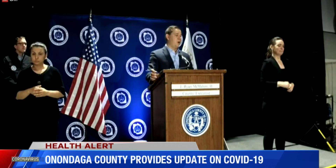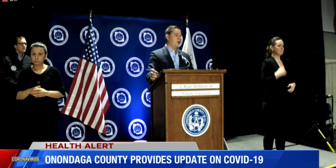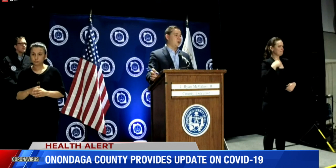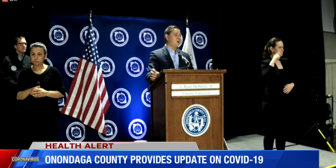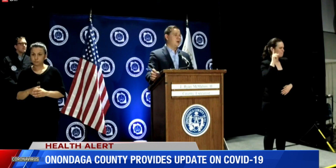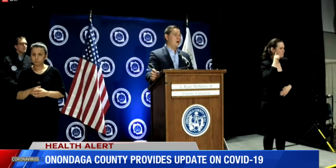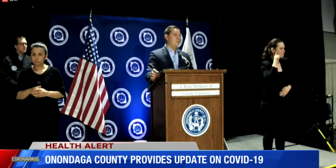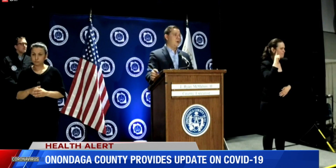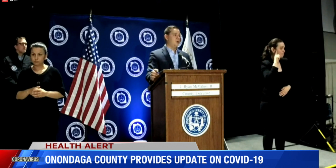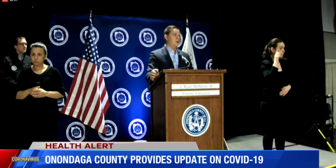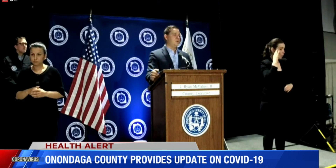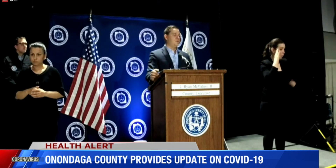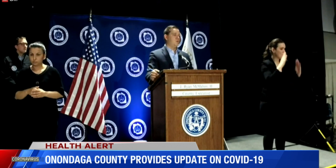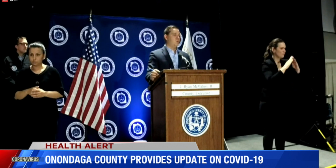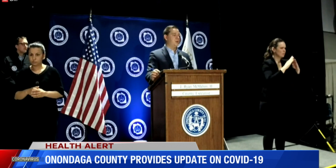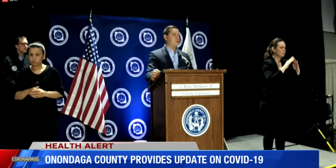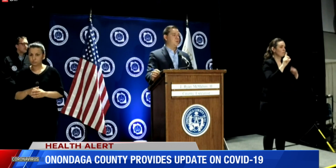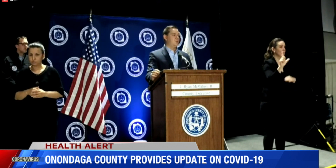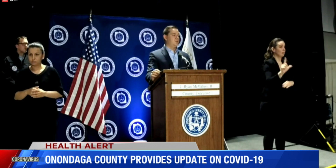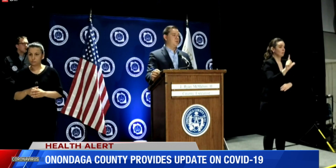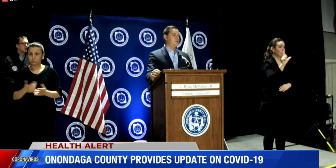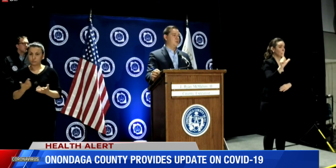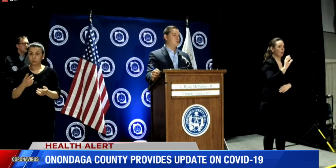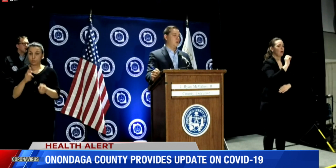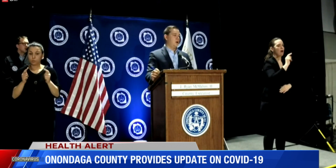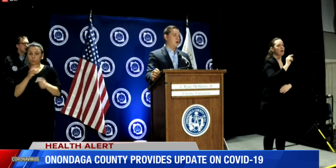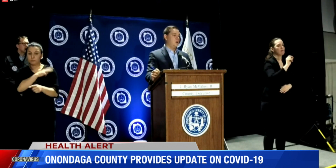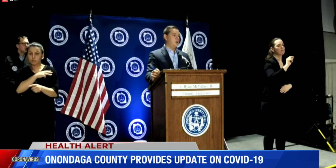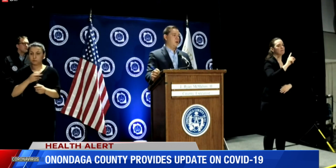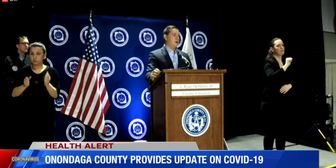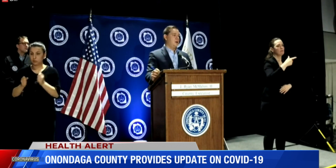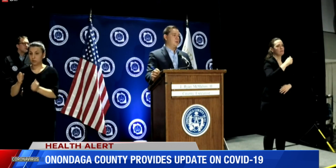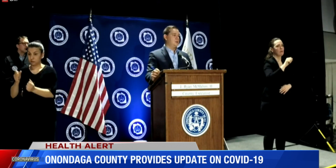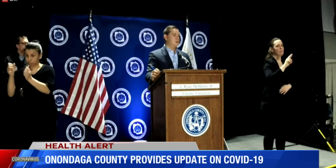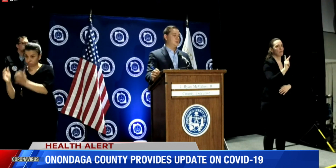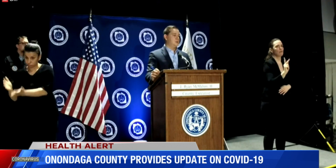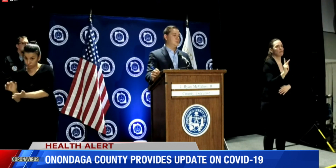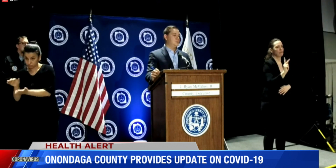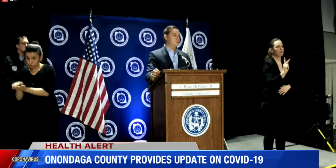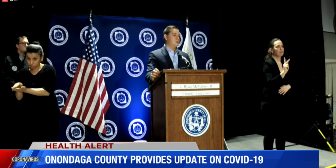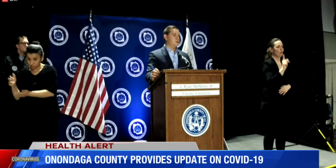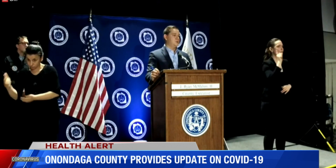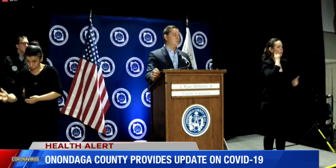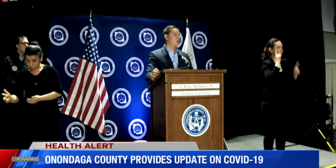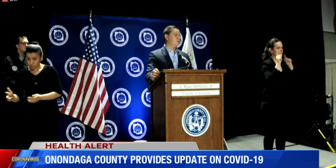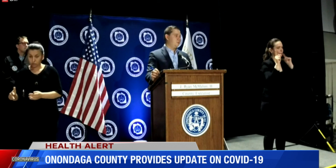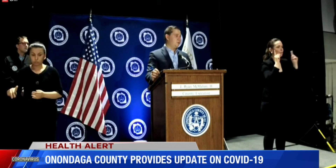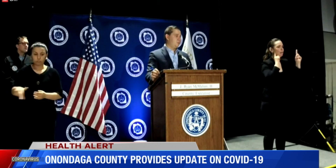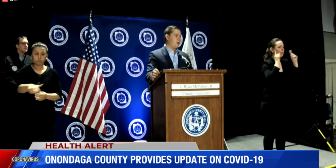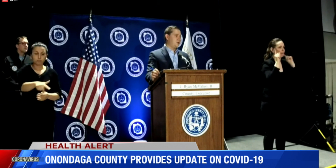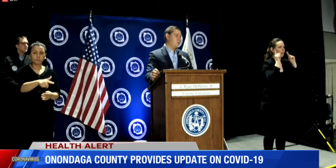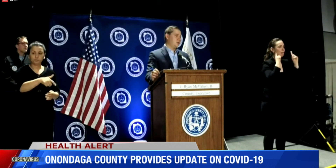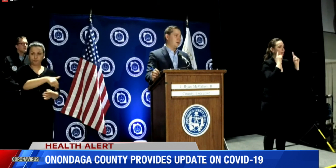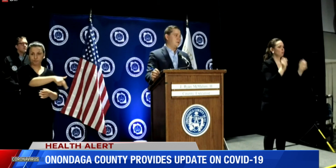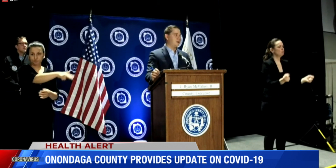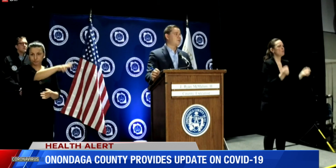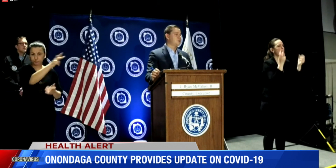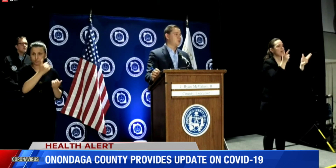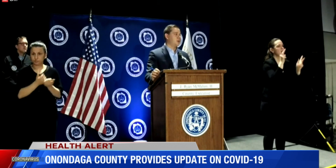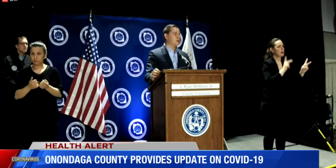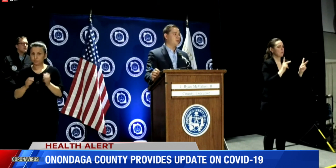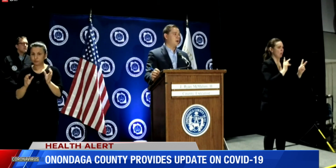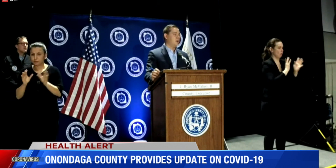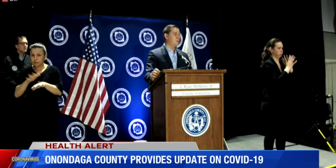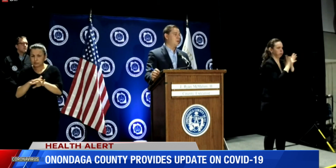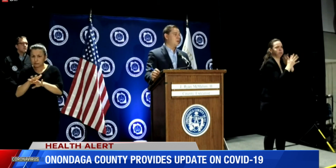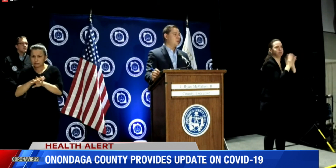the park. But if we get to a position where it's just too many people in the parks, we're going to have a tough decision